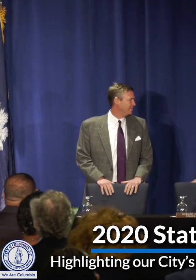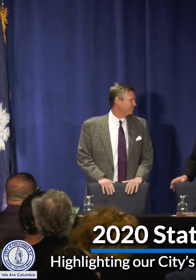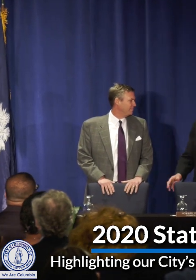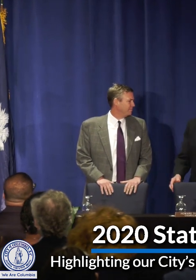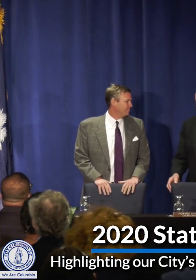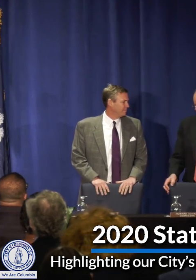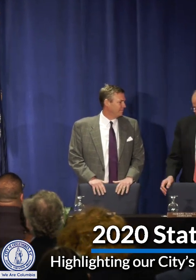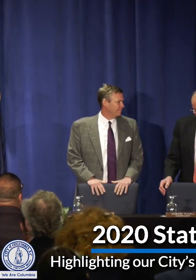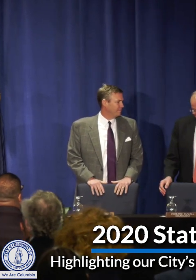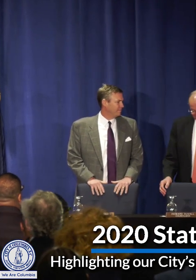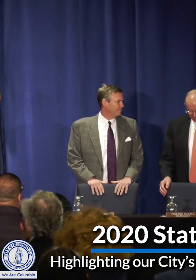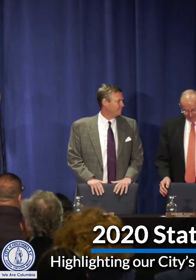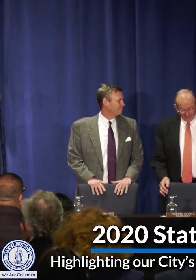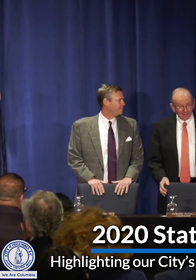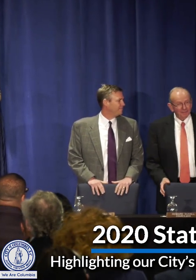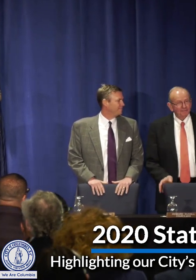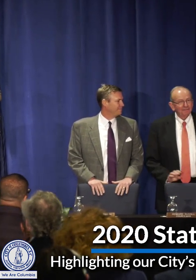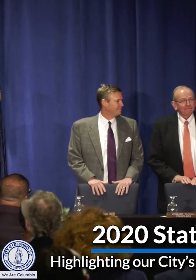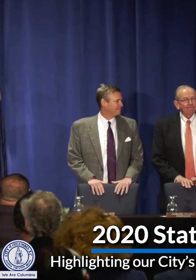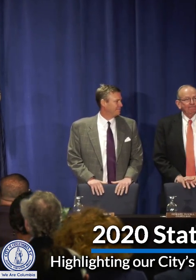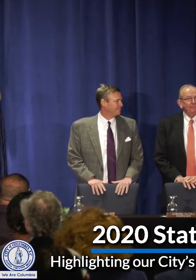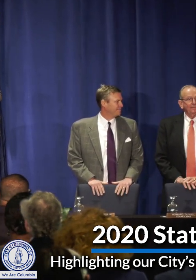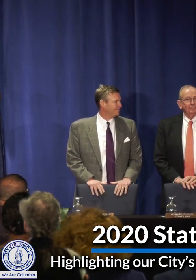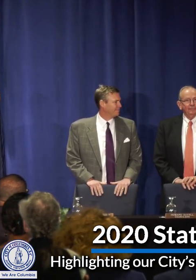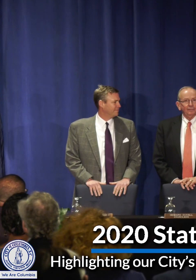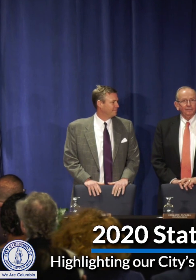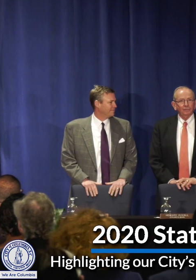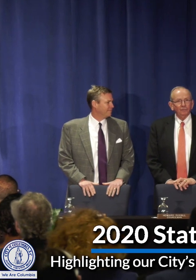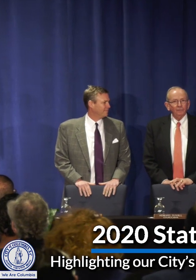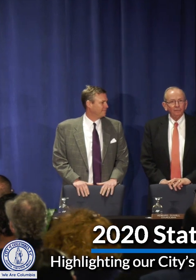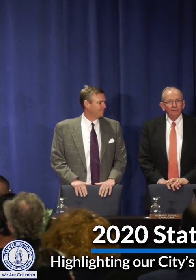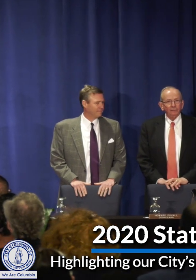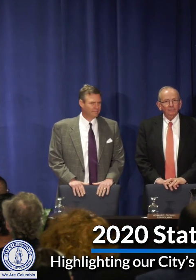Duvall, the Honorable Sam Davis,